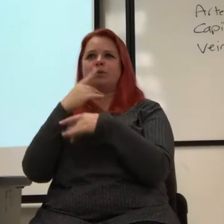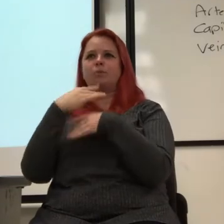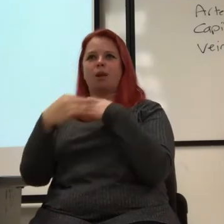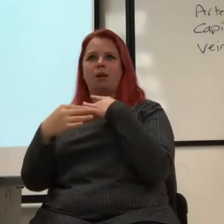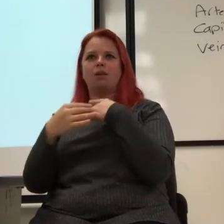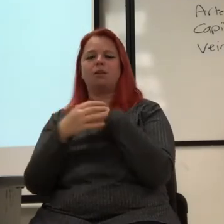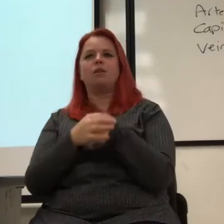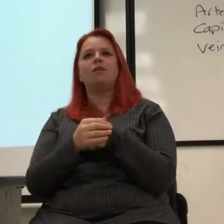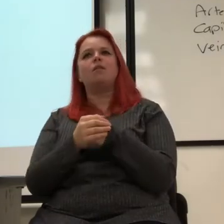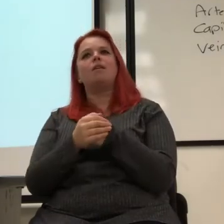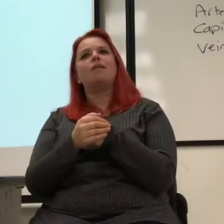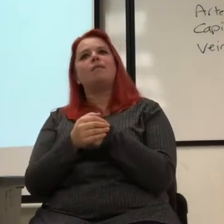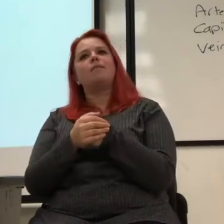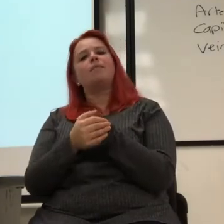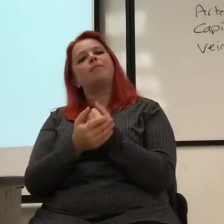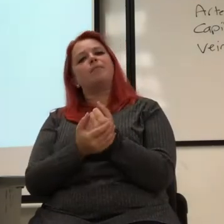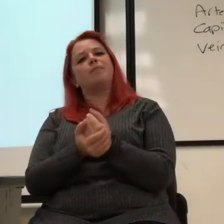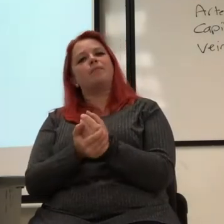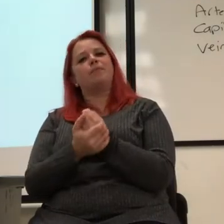Collect, quote unquote,